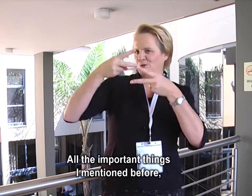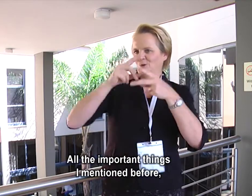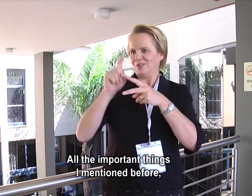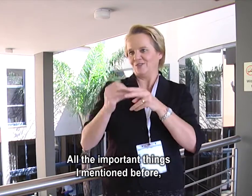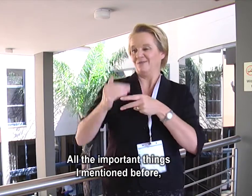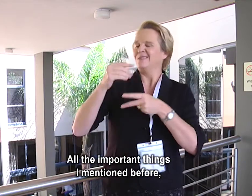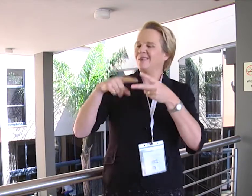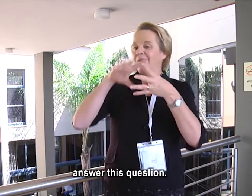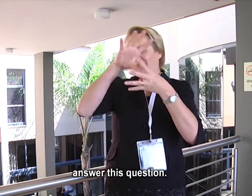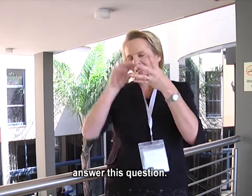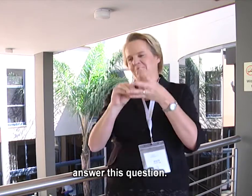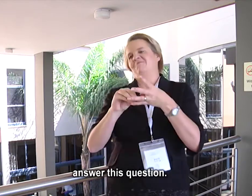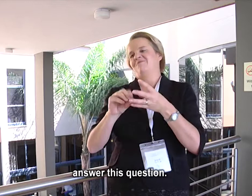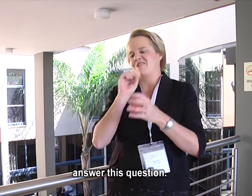I mentioned before answer this question.